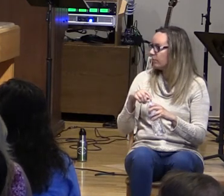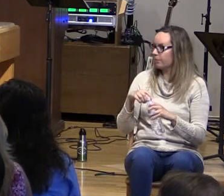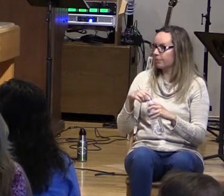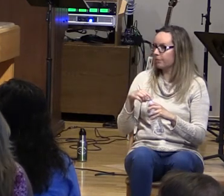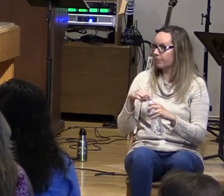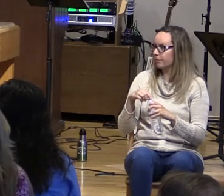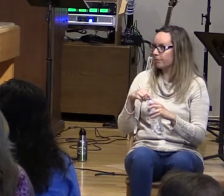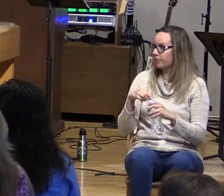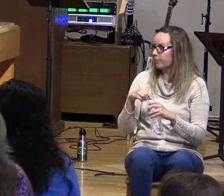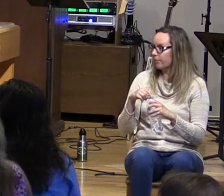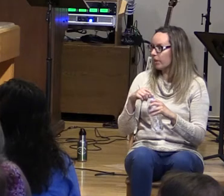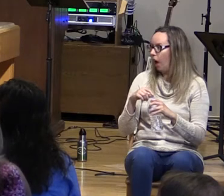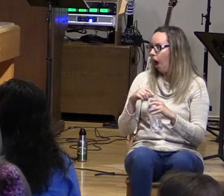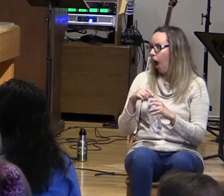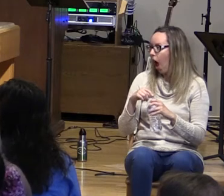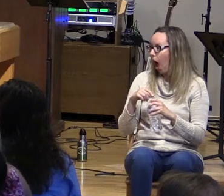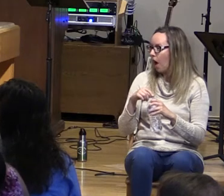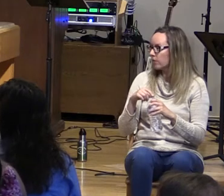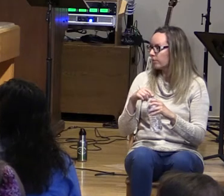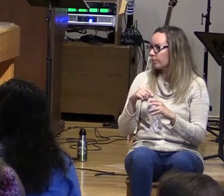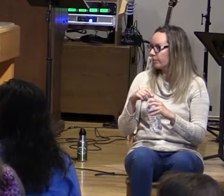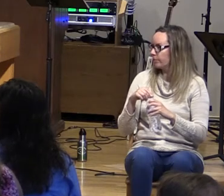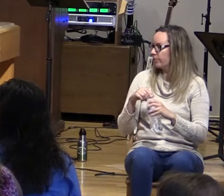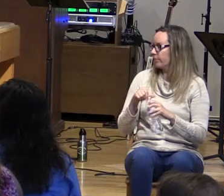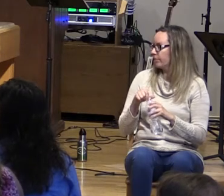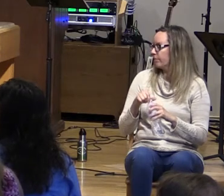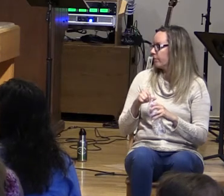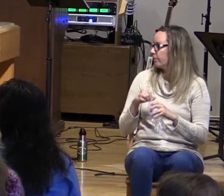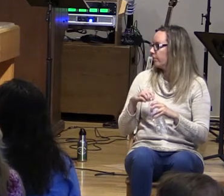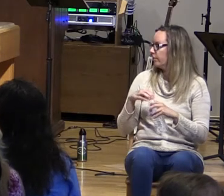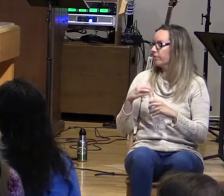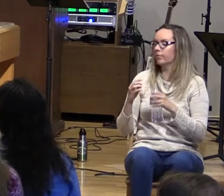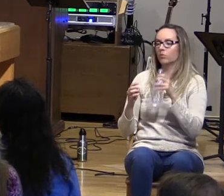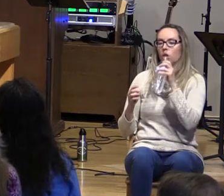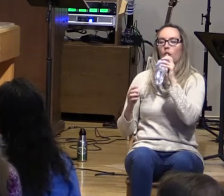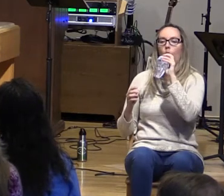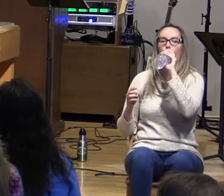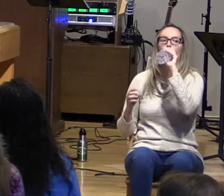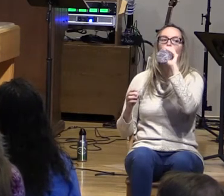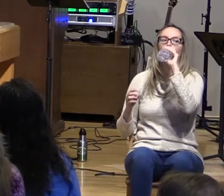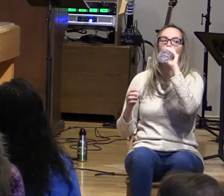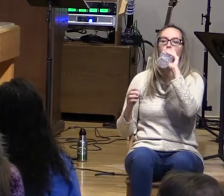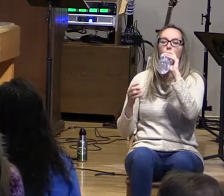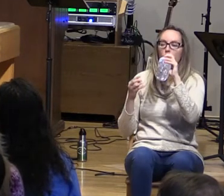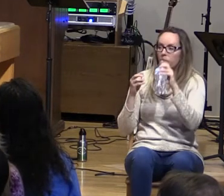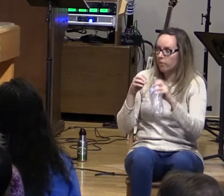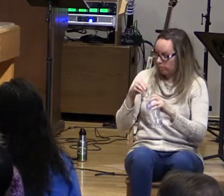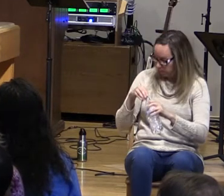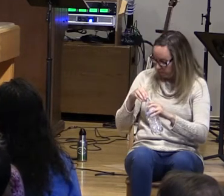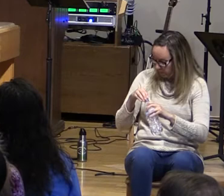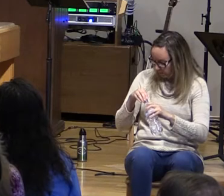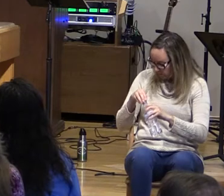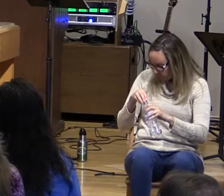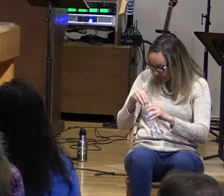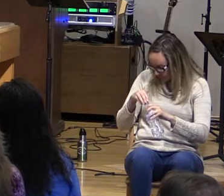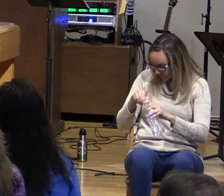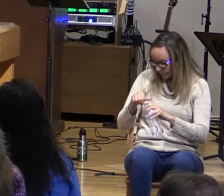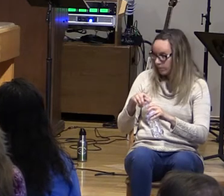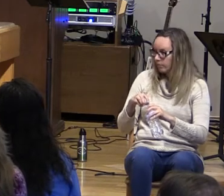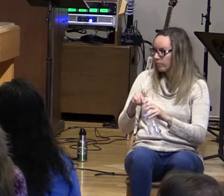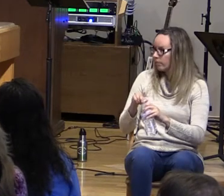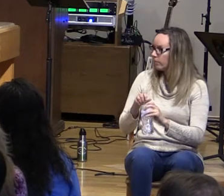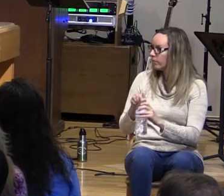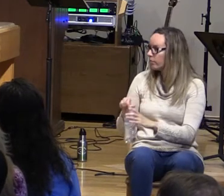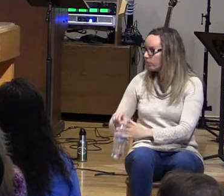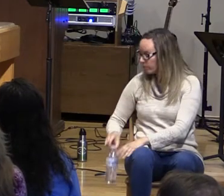members of the household of God, I commend Faith to your love and care. Do all in